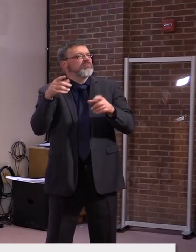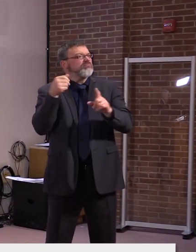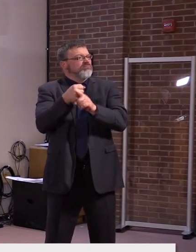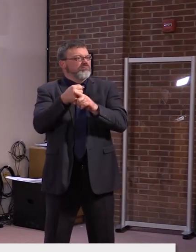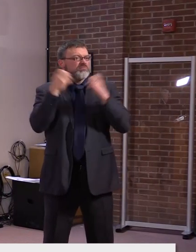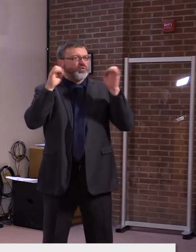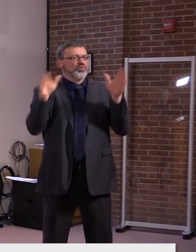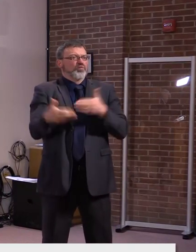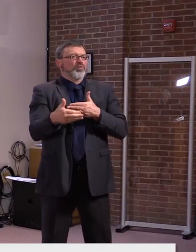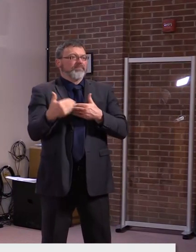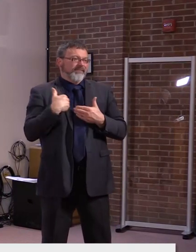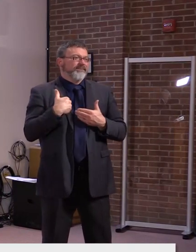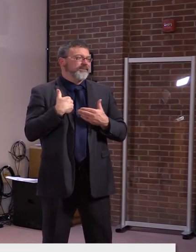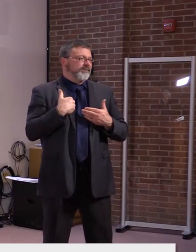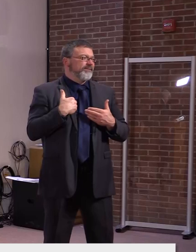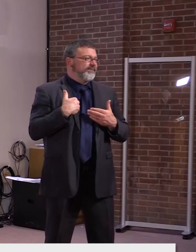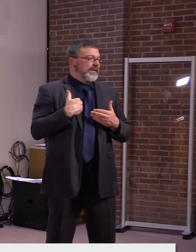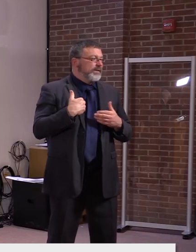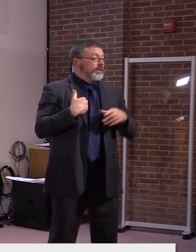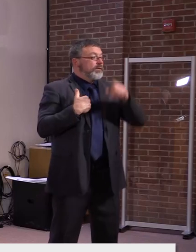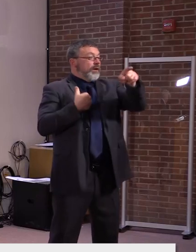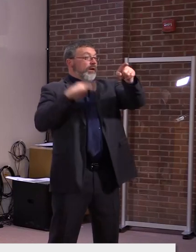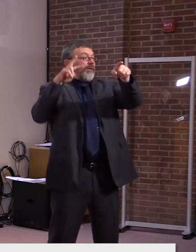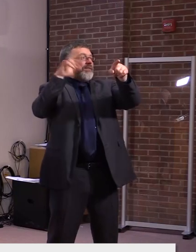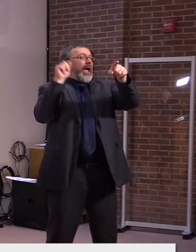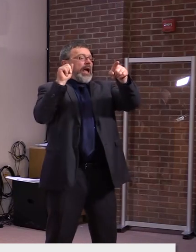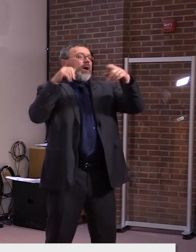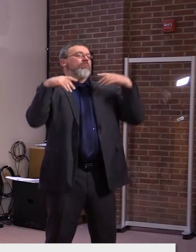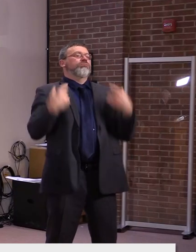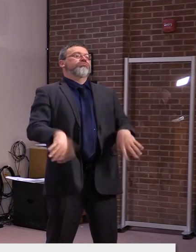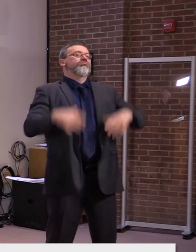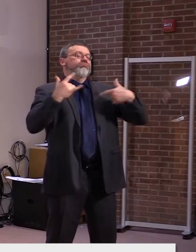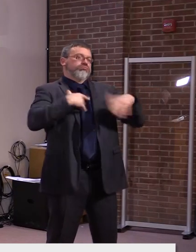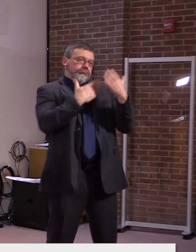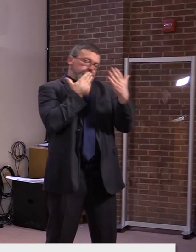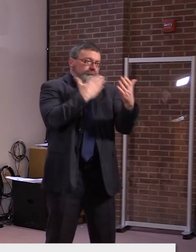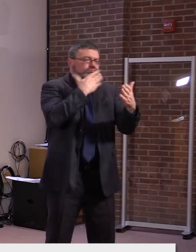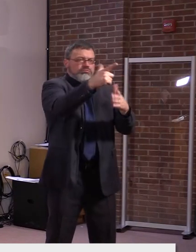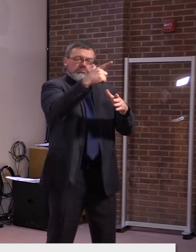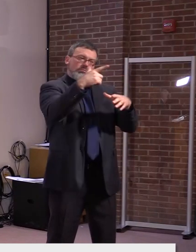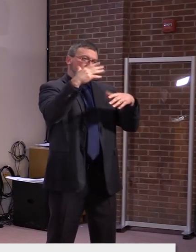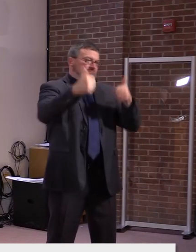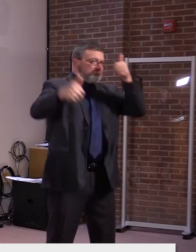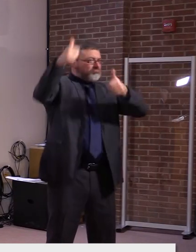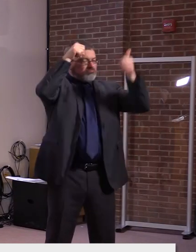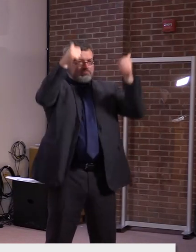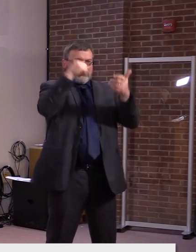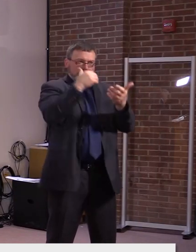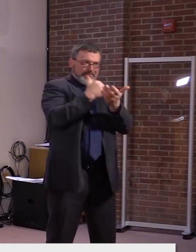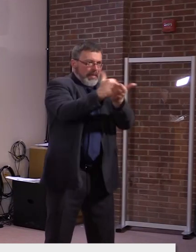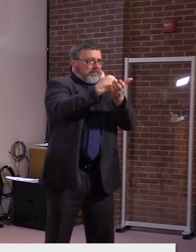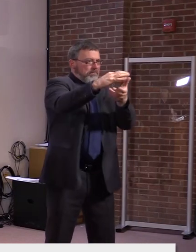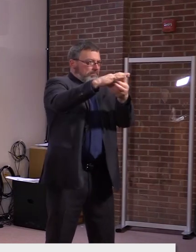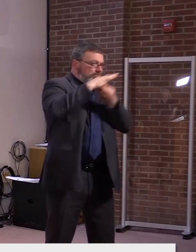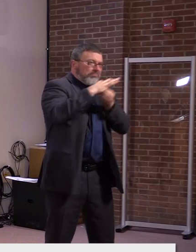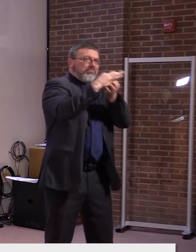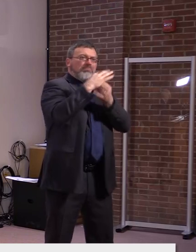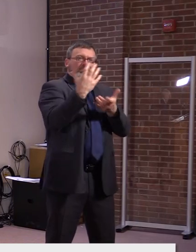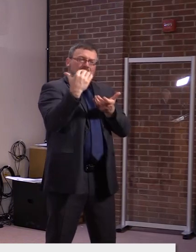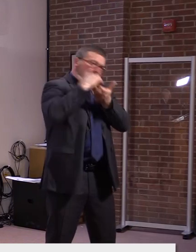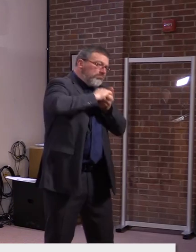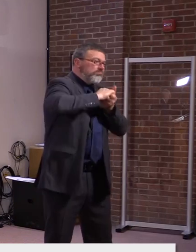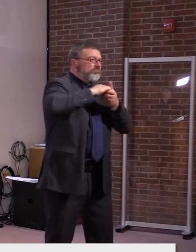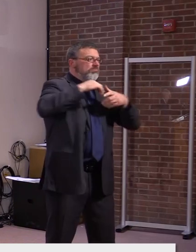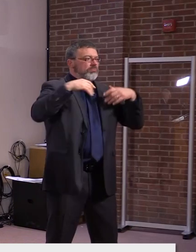supportive the leadership at the VA hospital has been in assisting the state. I really appreciate their professionalism and